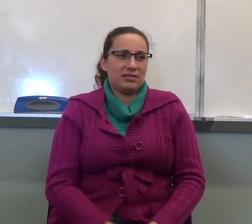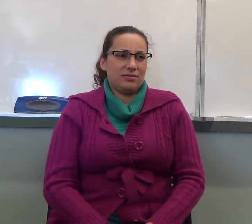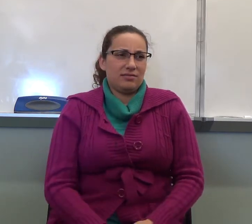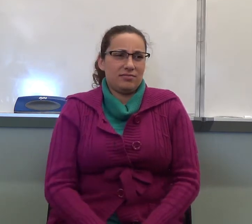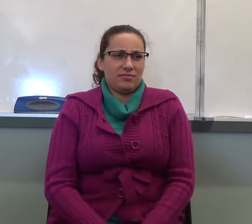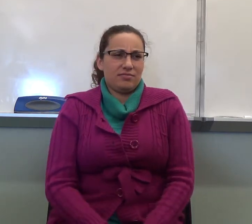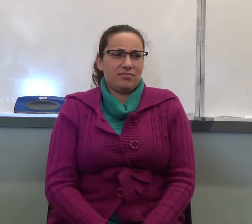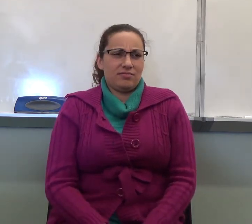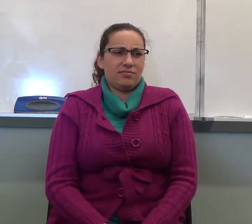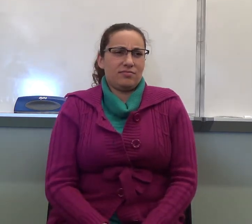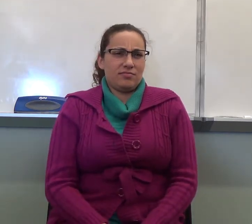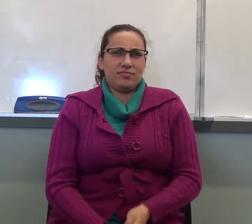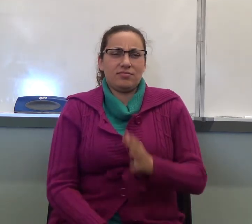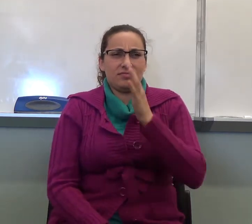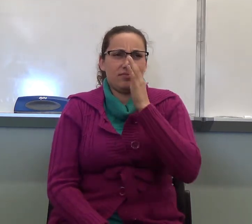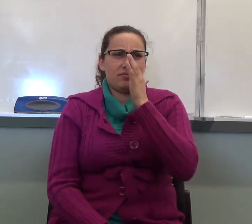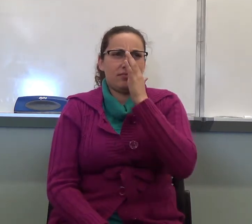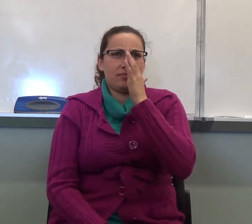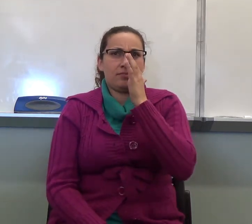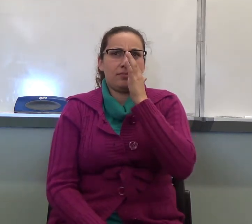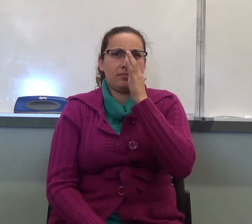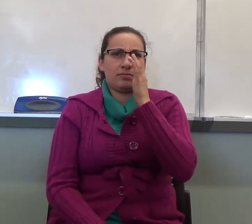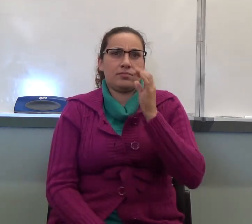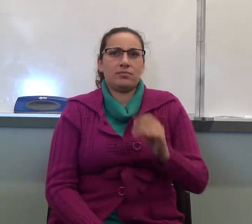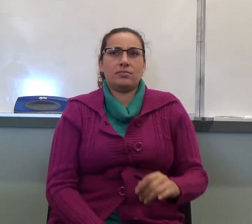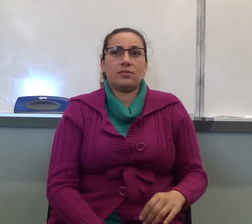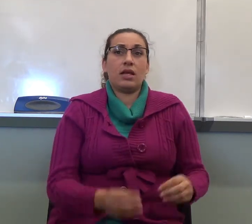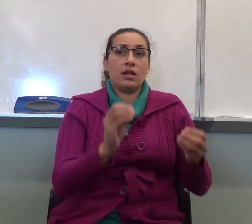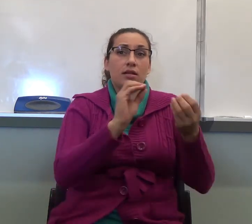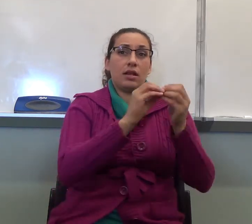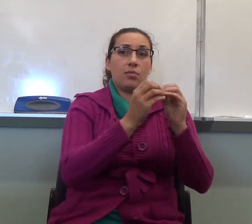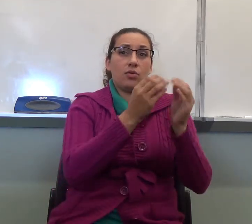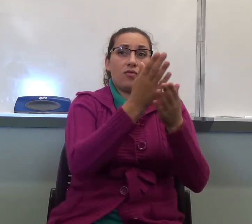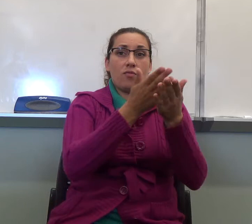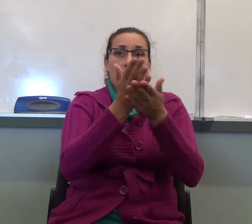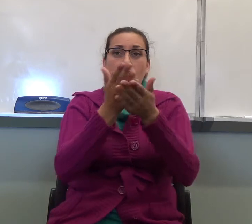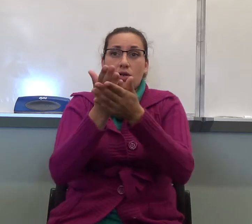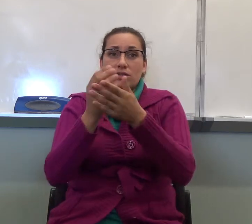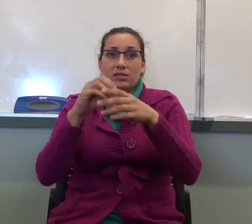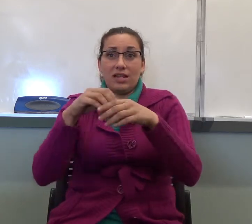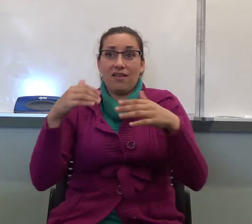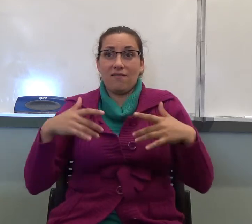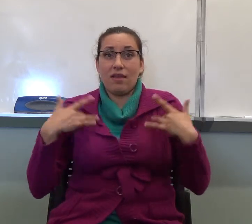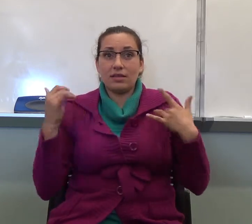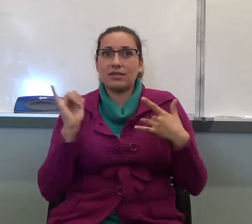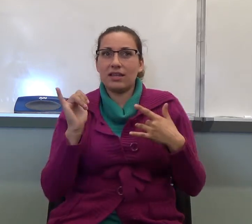Okay. Well, the number of elements in an event that is impossible is how many?